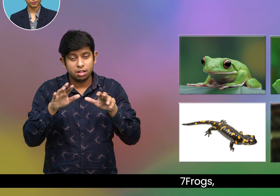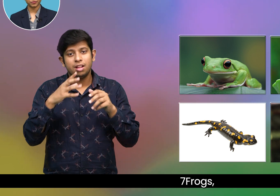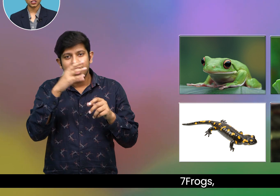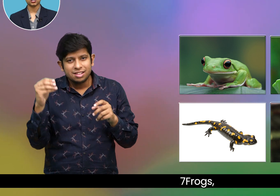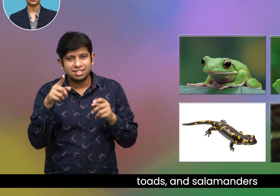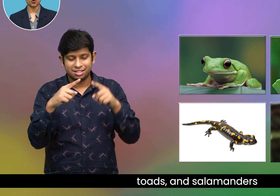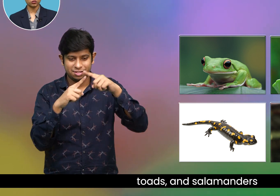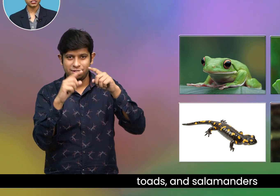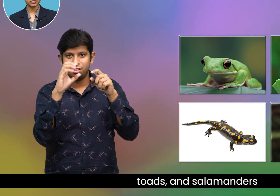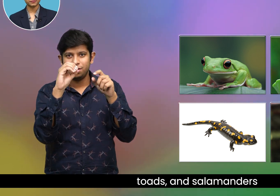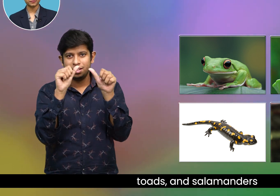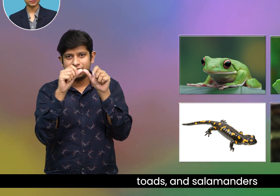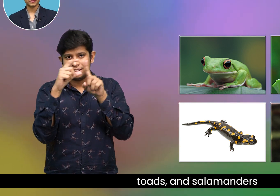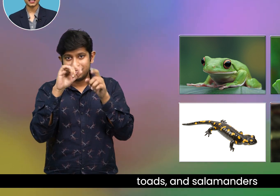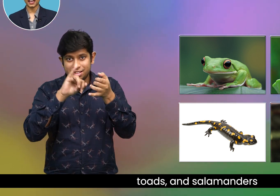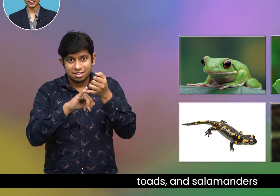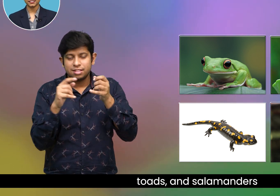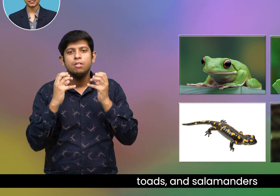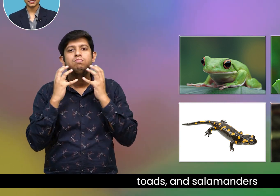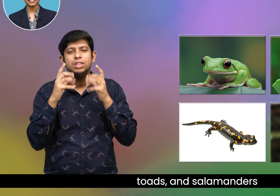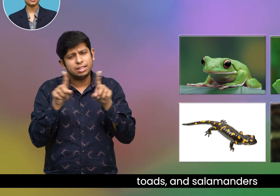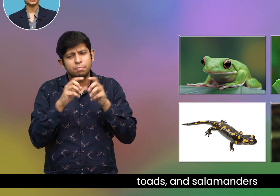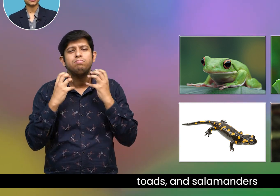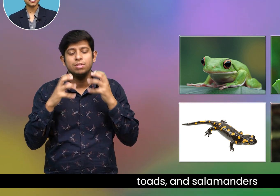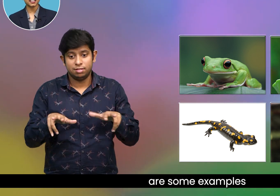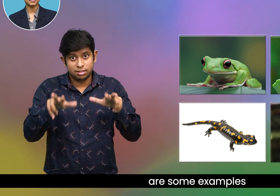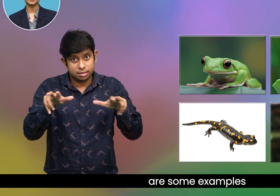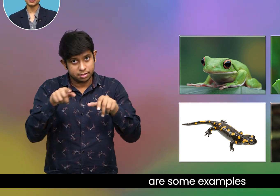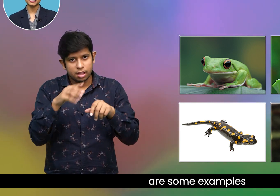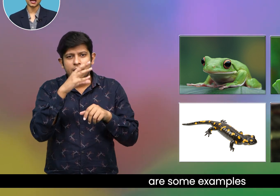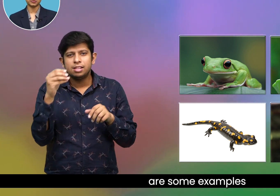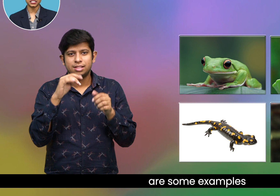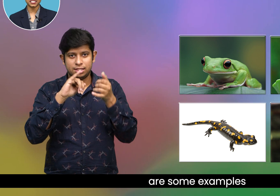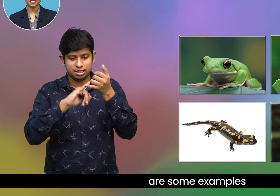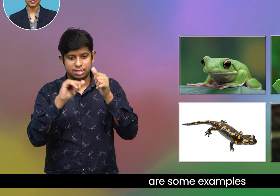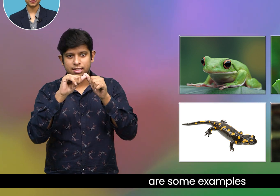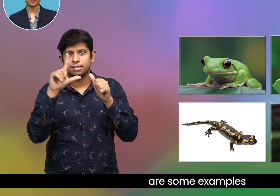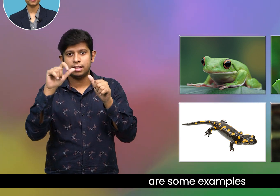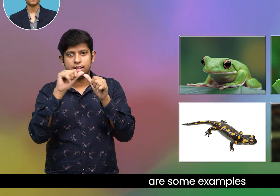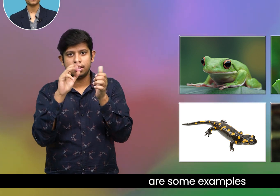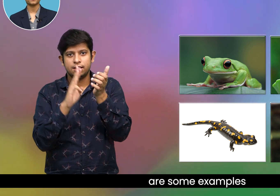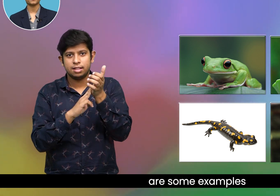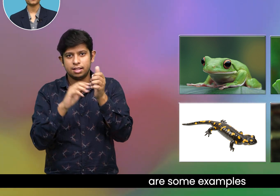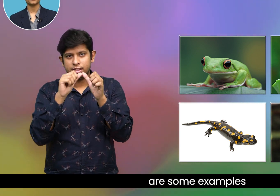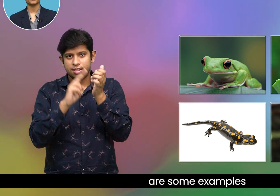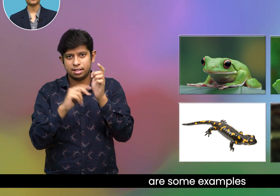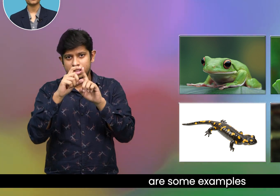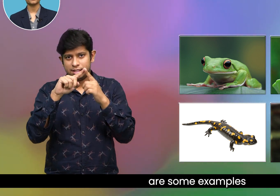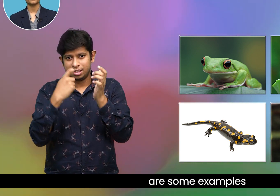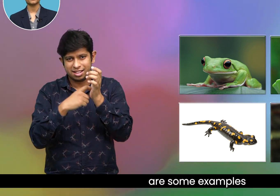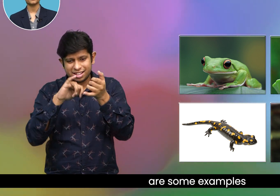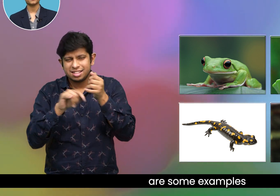Frogs, toads, and salamanders are some examples.